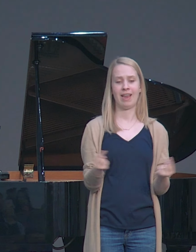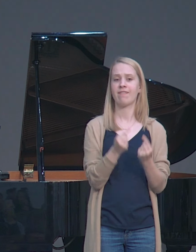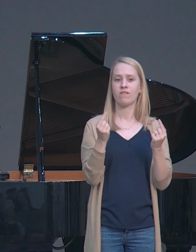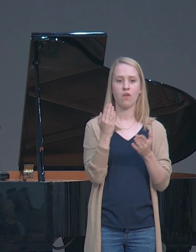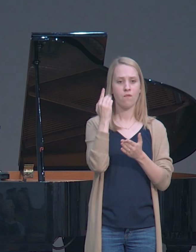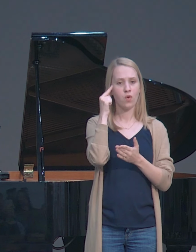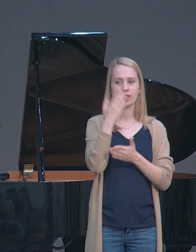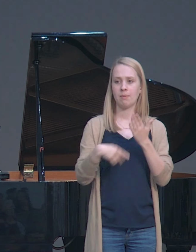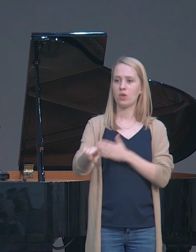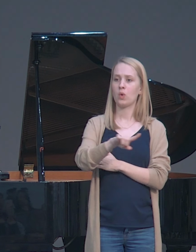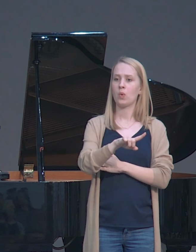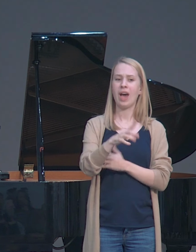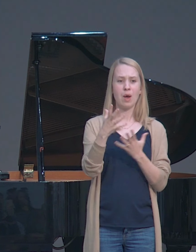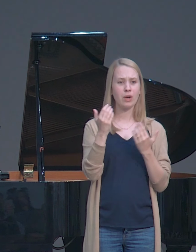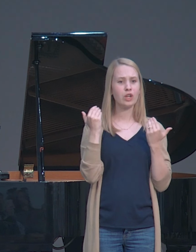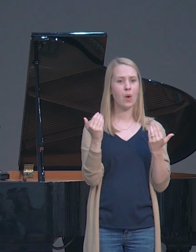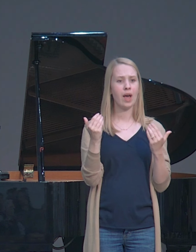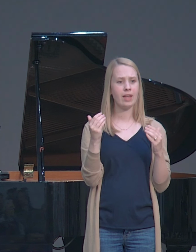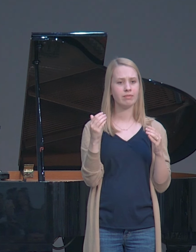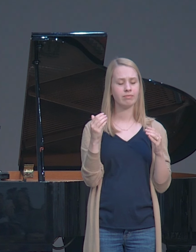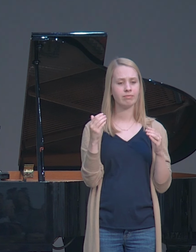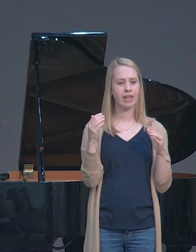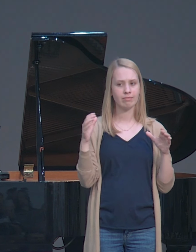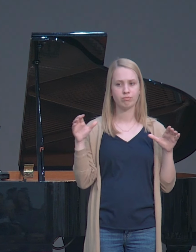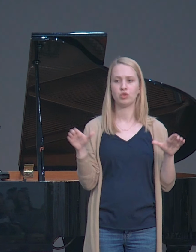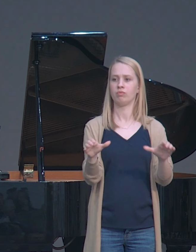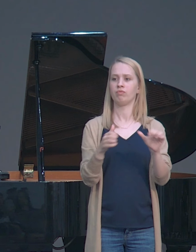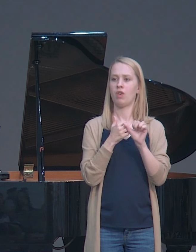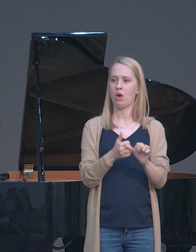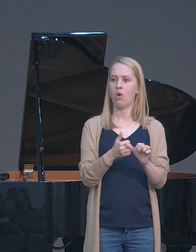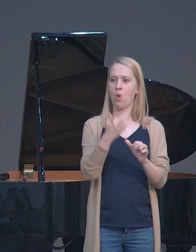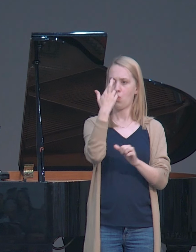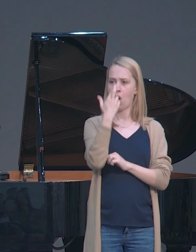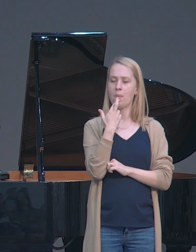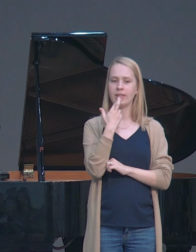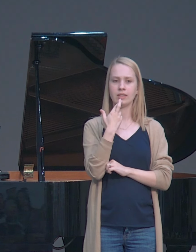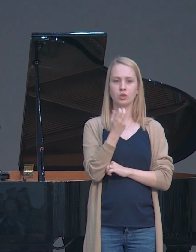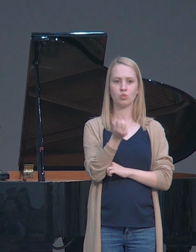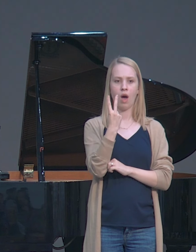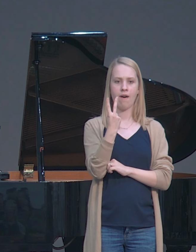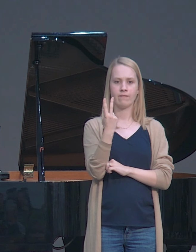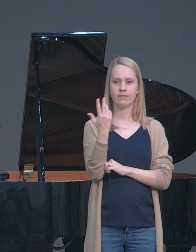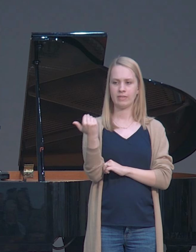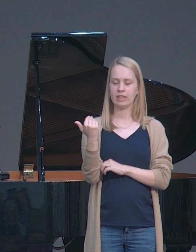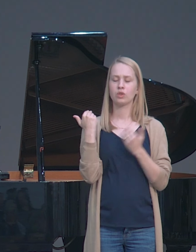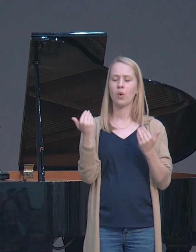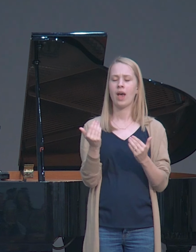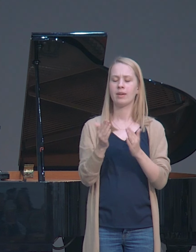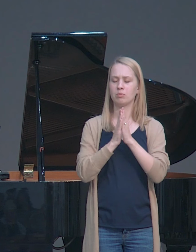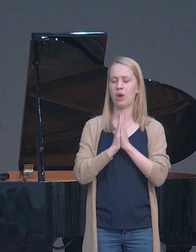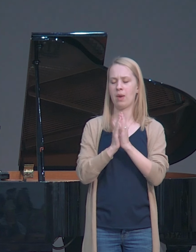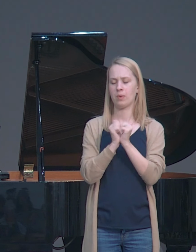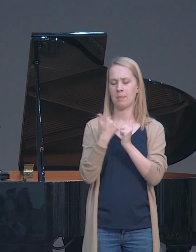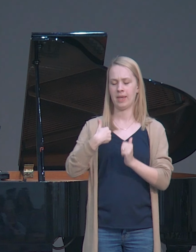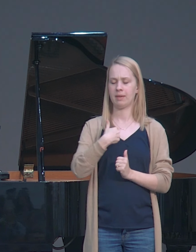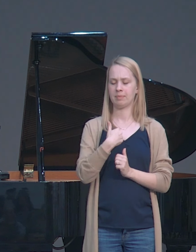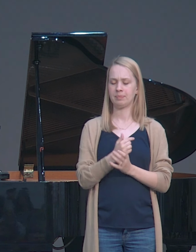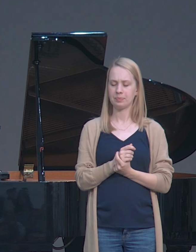And I want us to put Romans 12, 15 into practice. So I'd like you all to please bow with me for a moment in prayer.